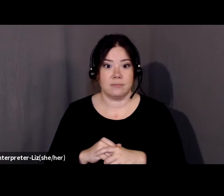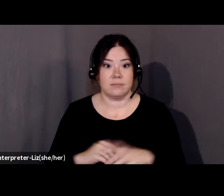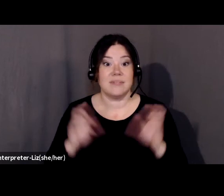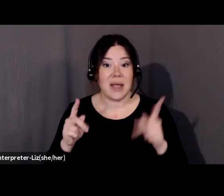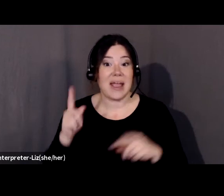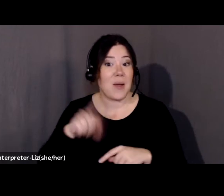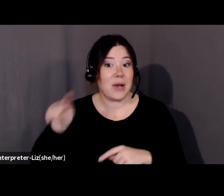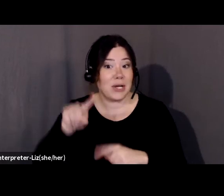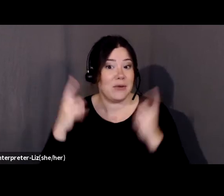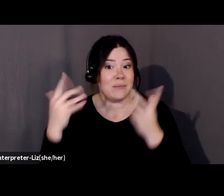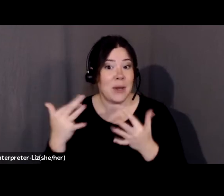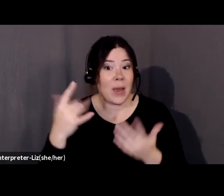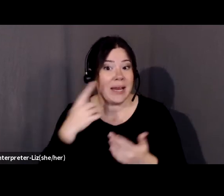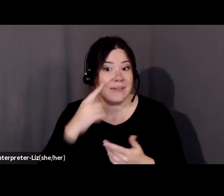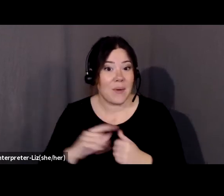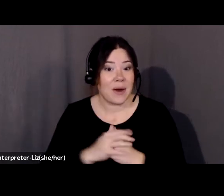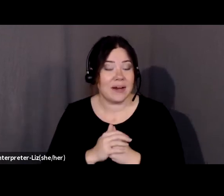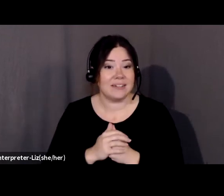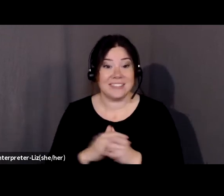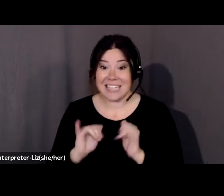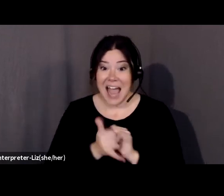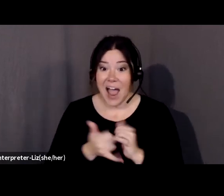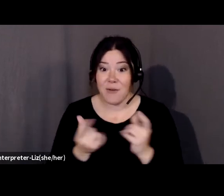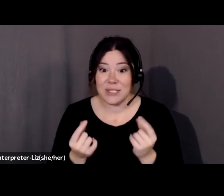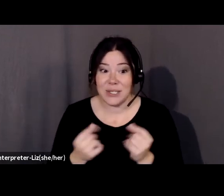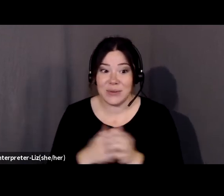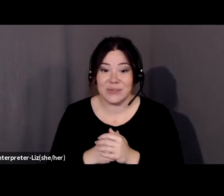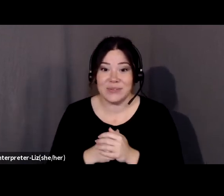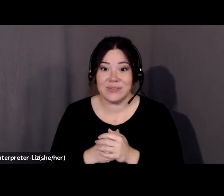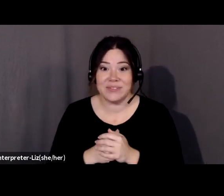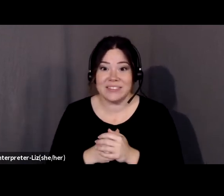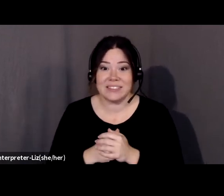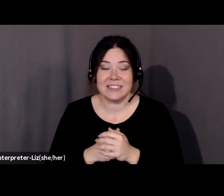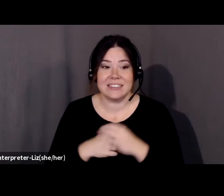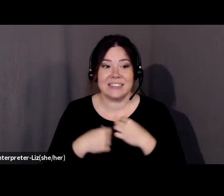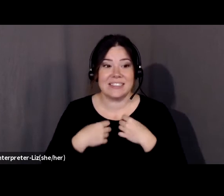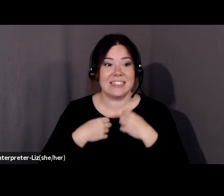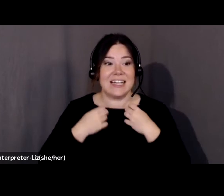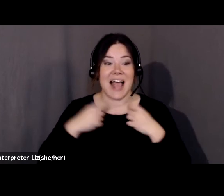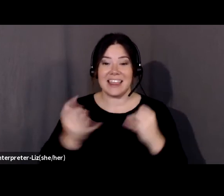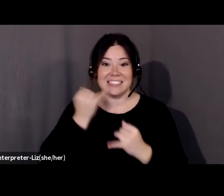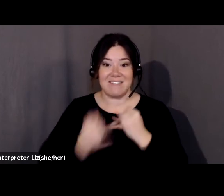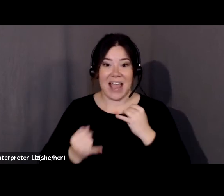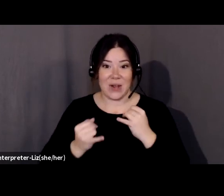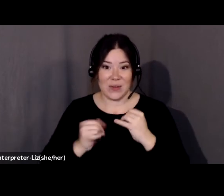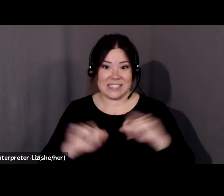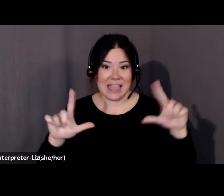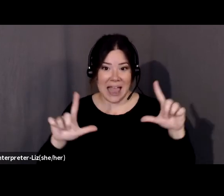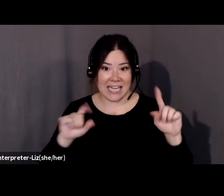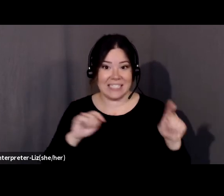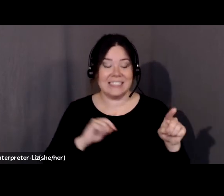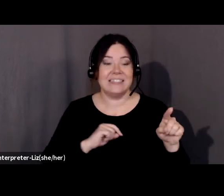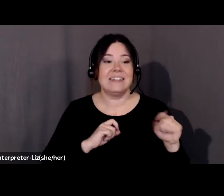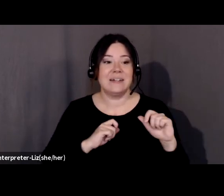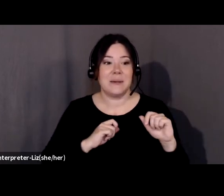waiting for. How did we do? So on this final slide, so